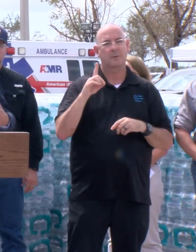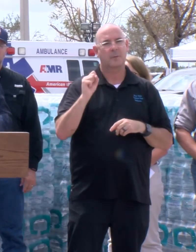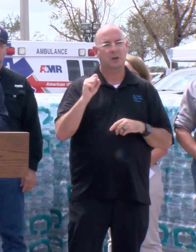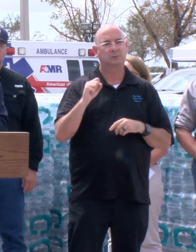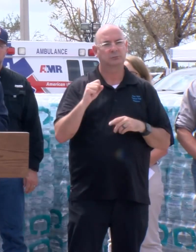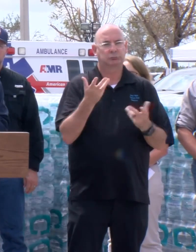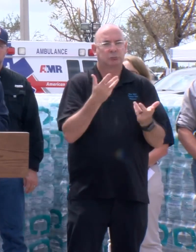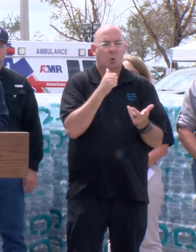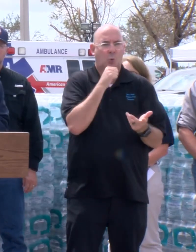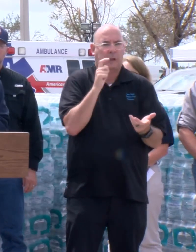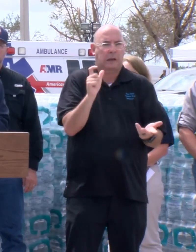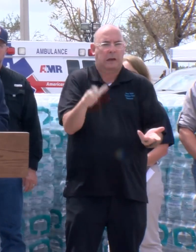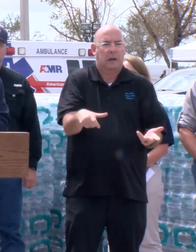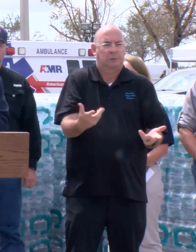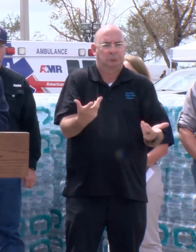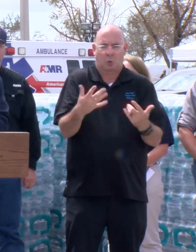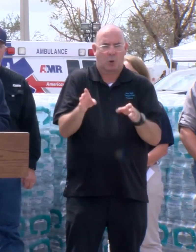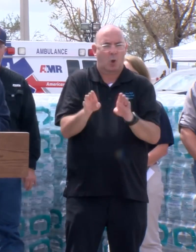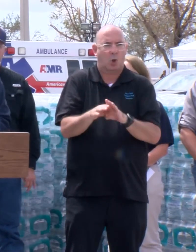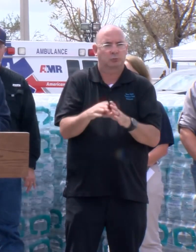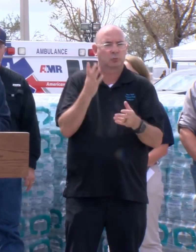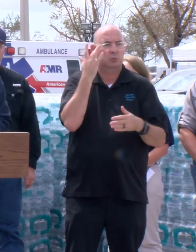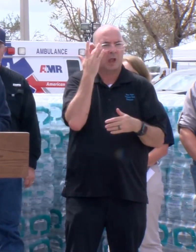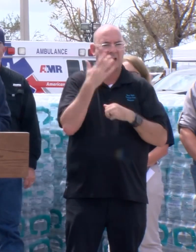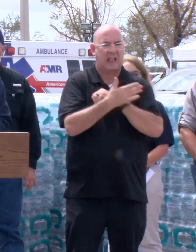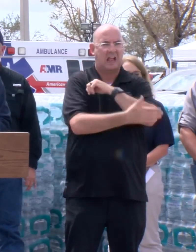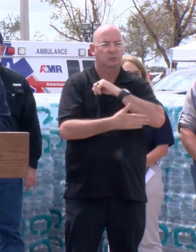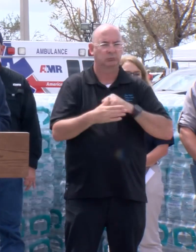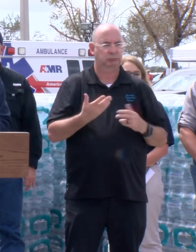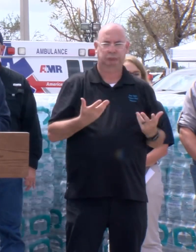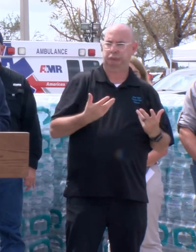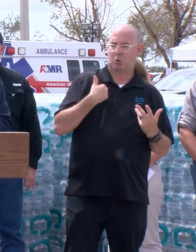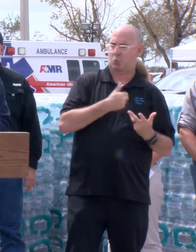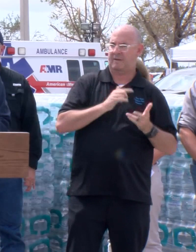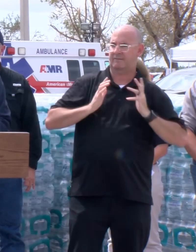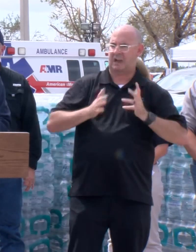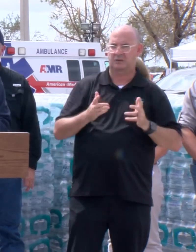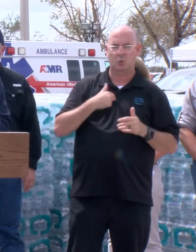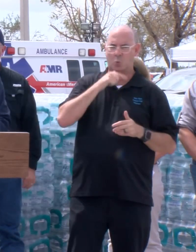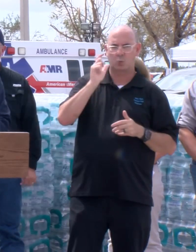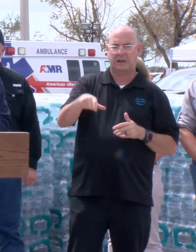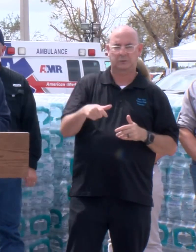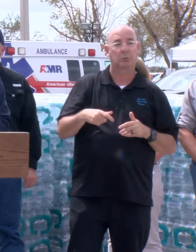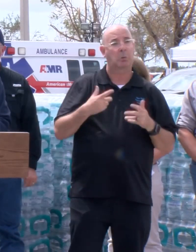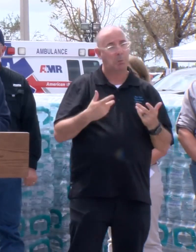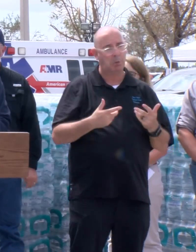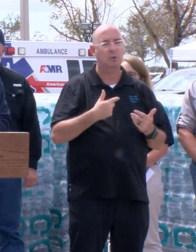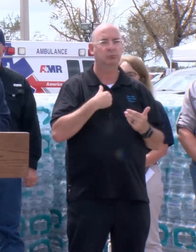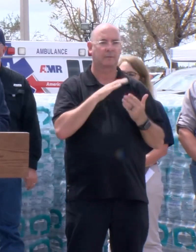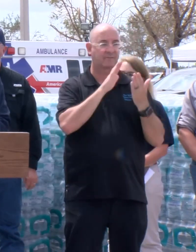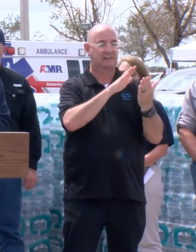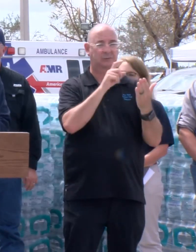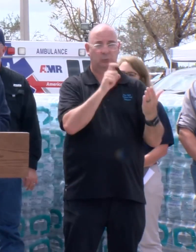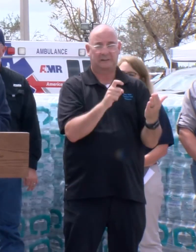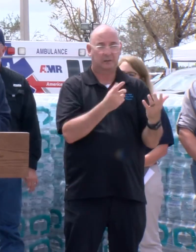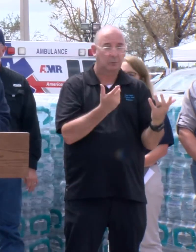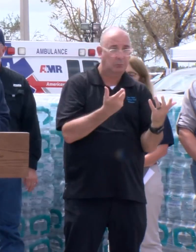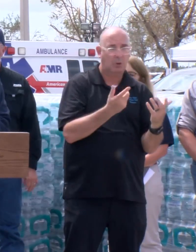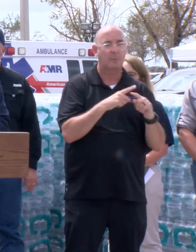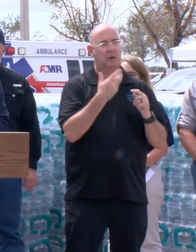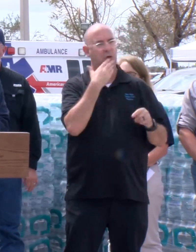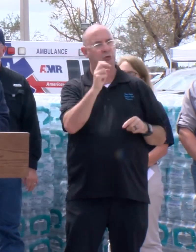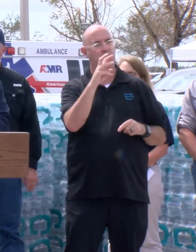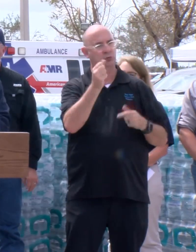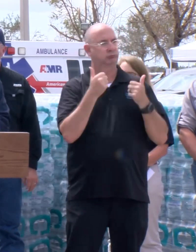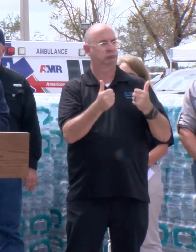been asked to close by the counties because there hasn't been as big of a need many days after the storm, which is good news. That's because